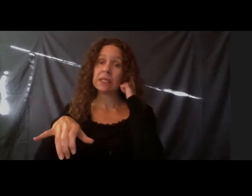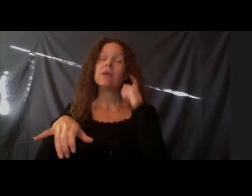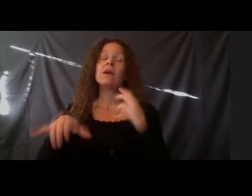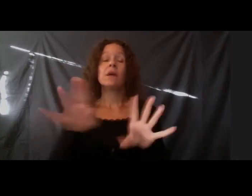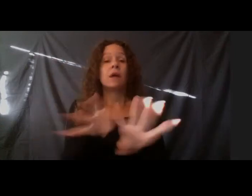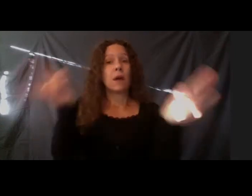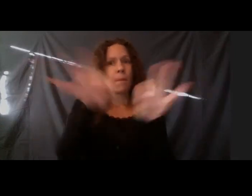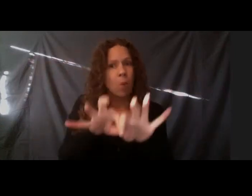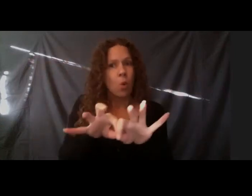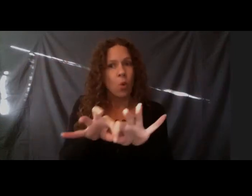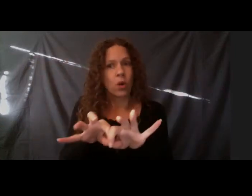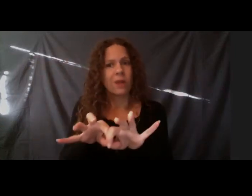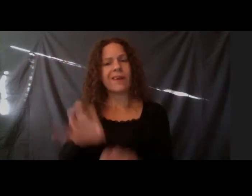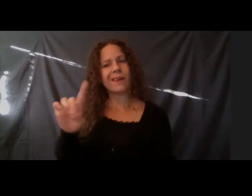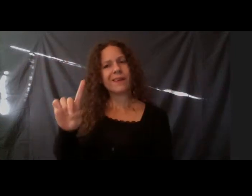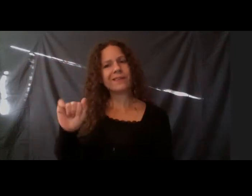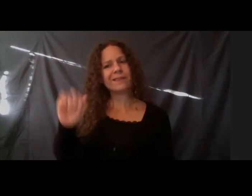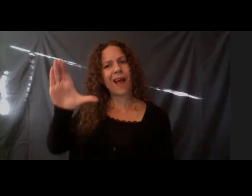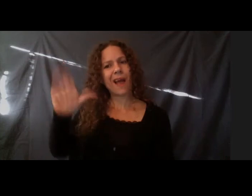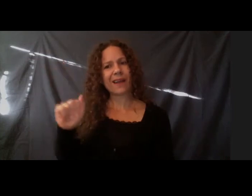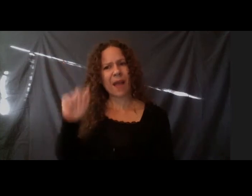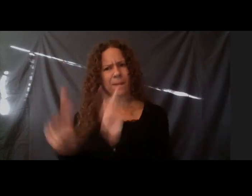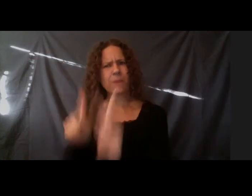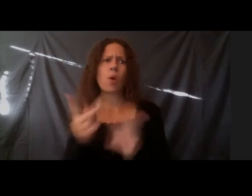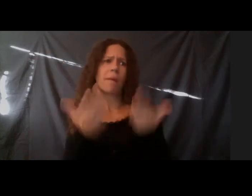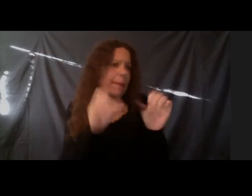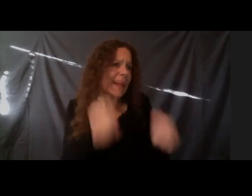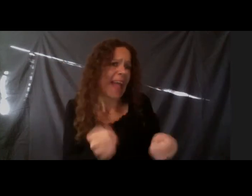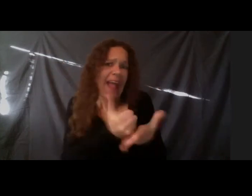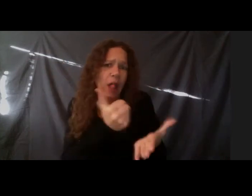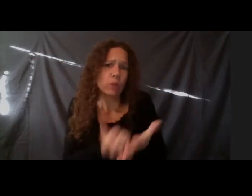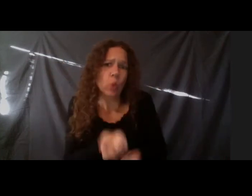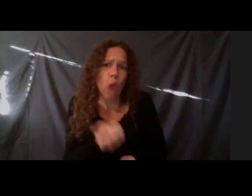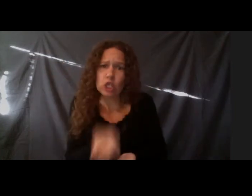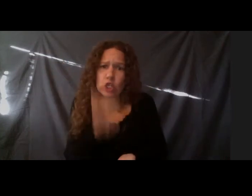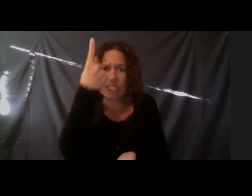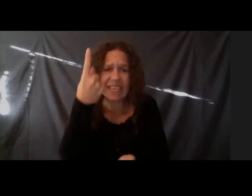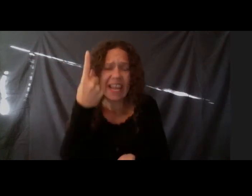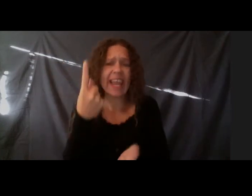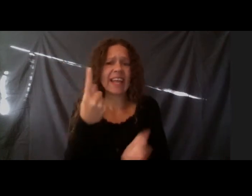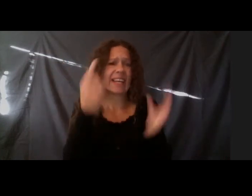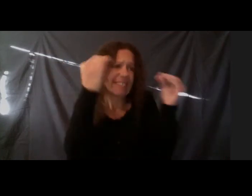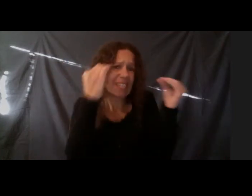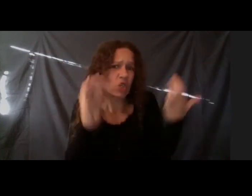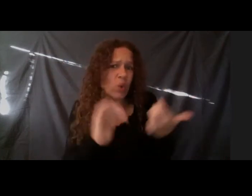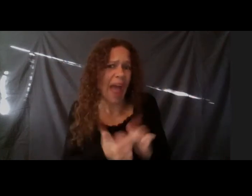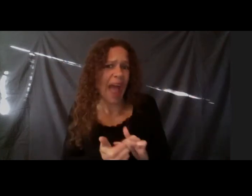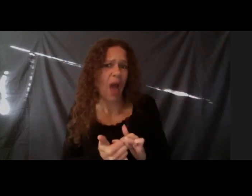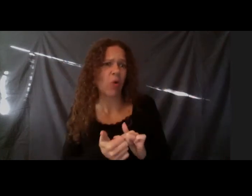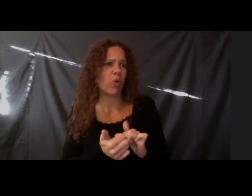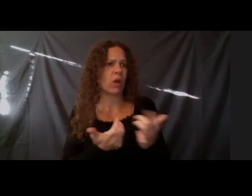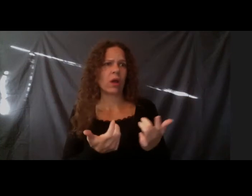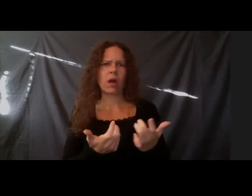understand what it is about DACA folks and why they need our help and support. So I would hope, glad it was only 7, but I would hope that we would